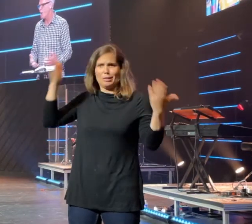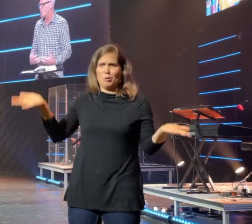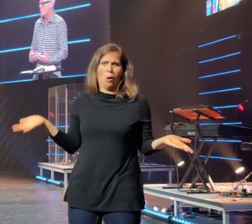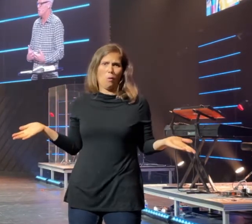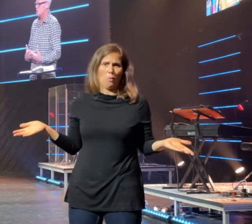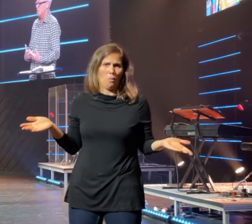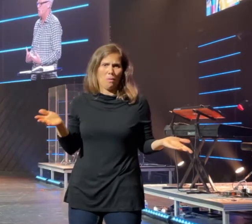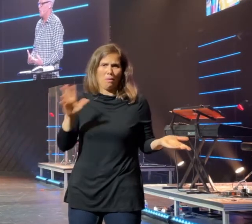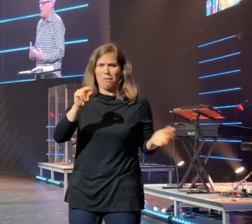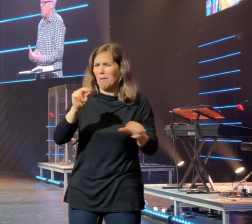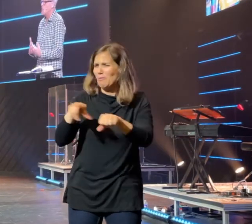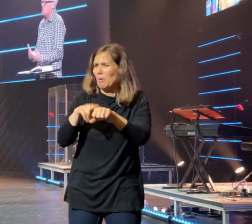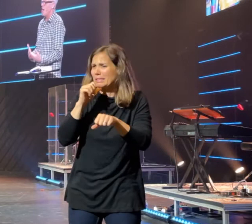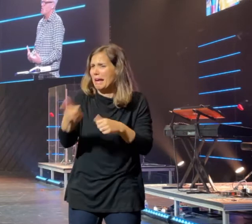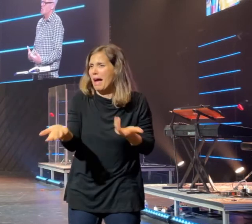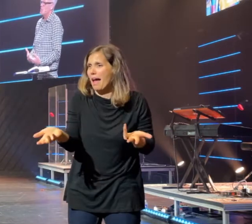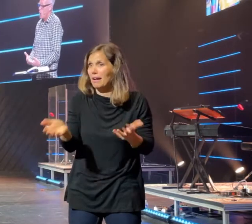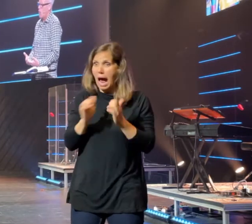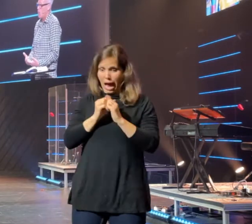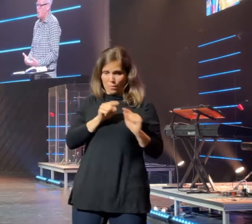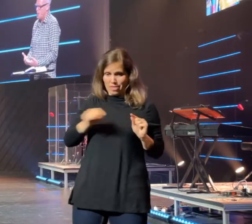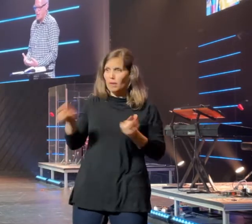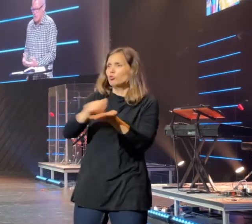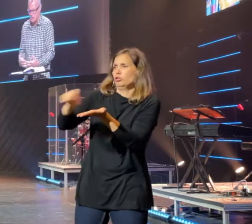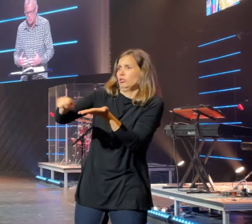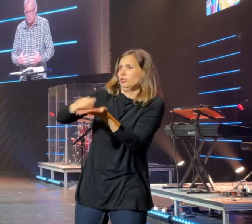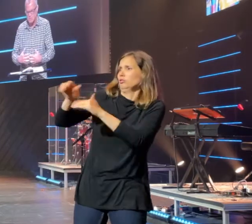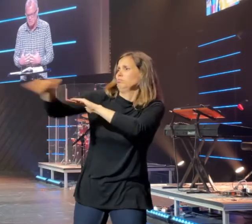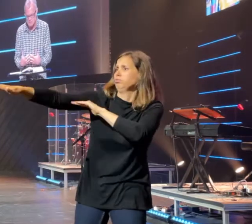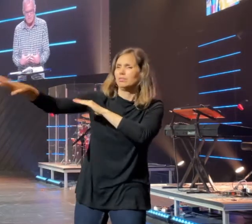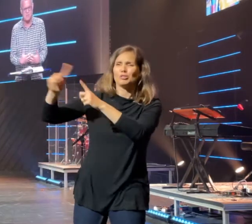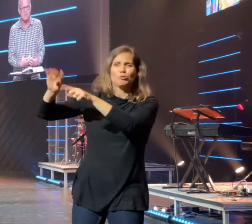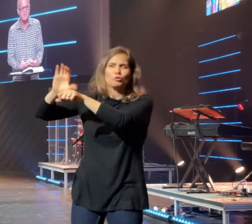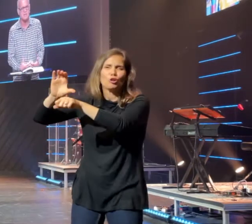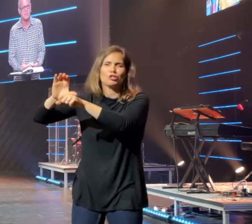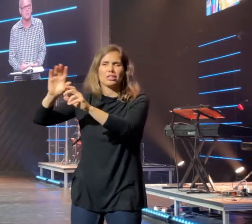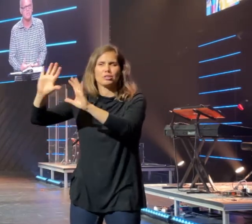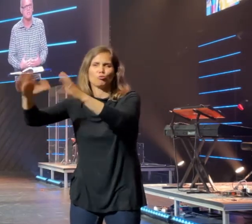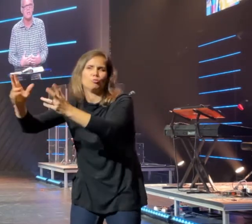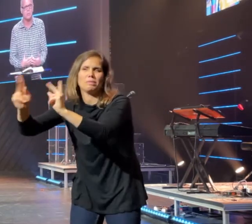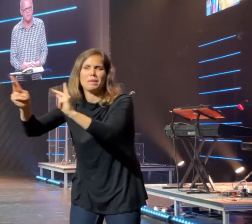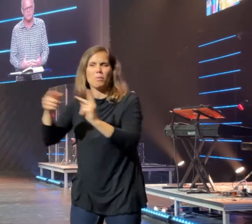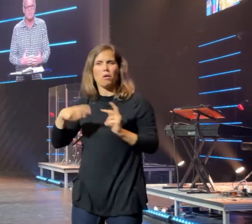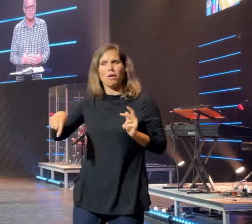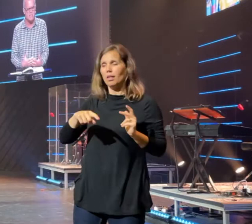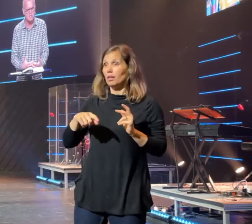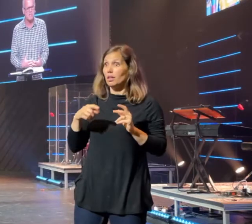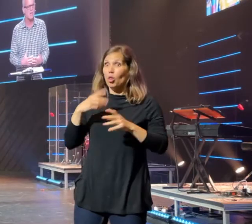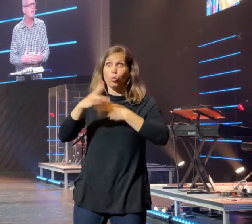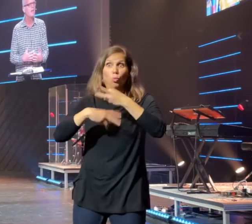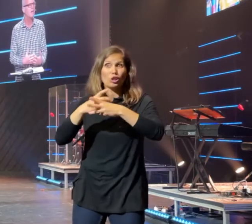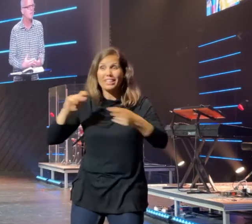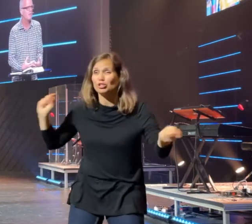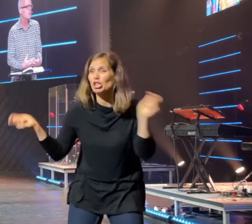no, of course they didn't know that. How could they possibly know back then when they were in the midst of this amazing situation? The world had changed. Christ had